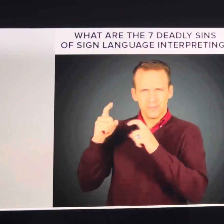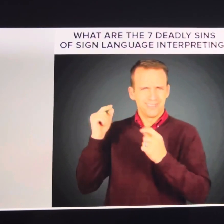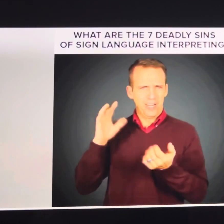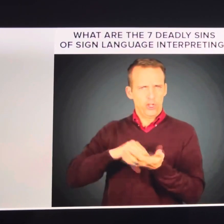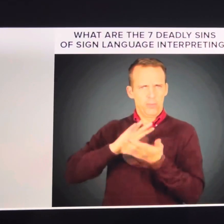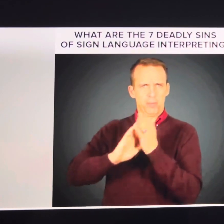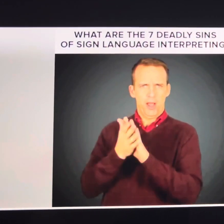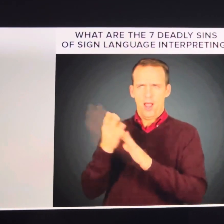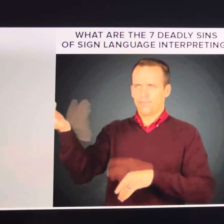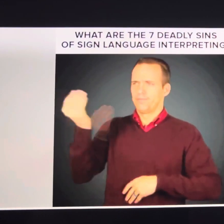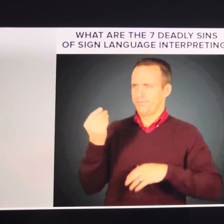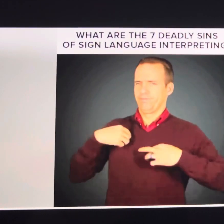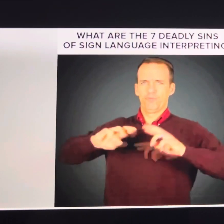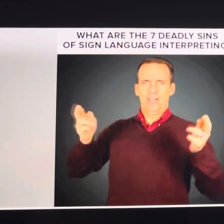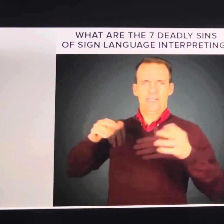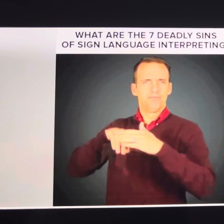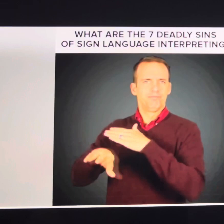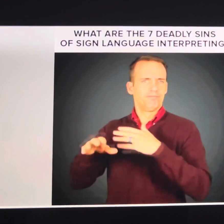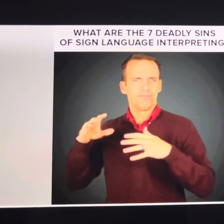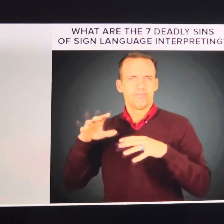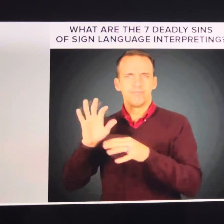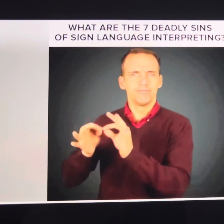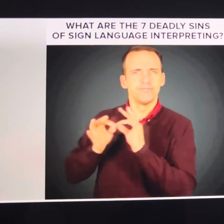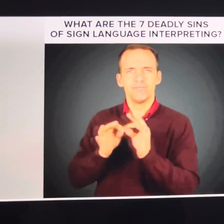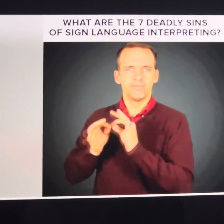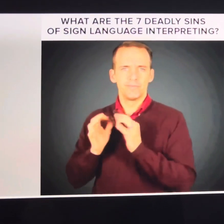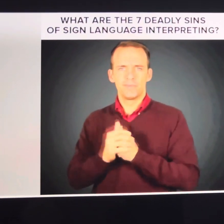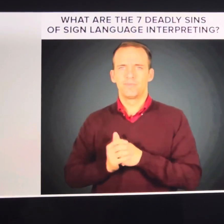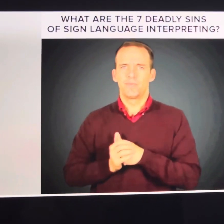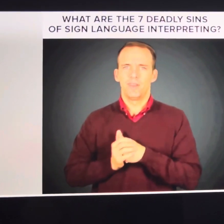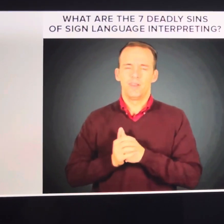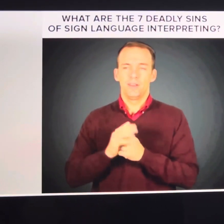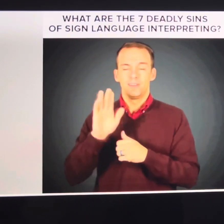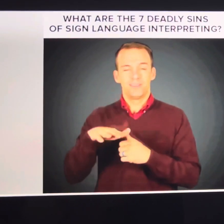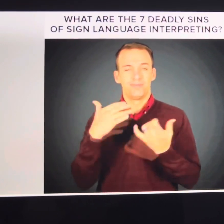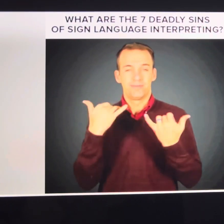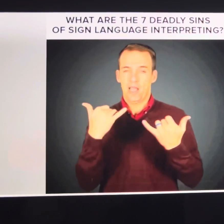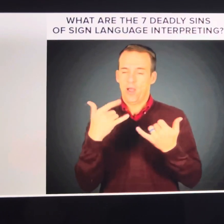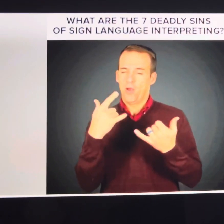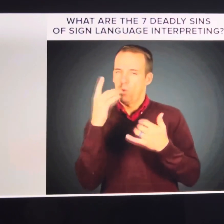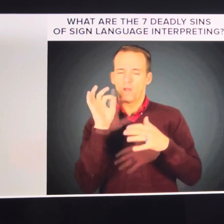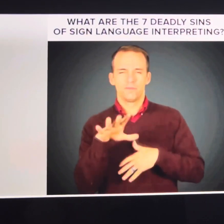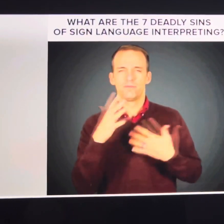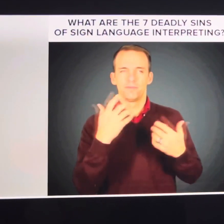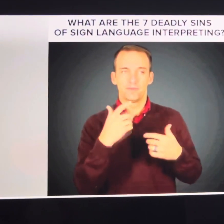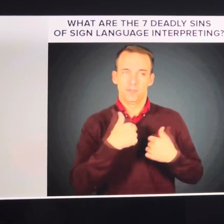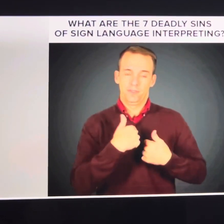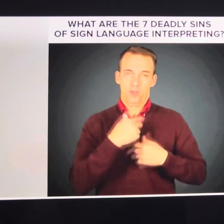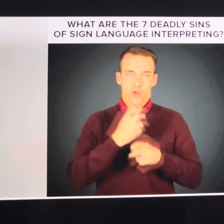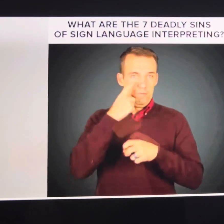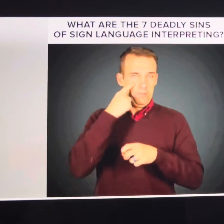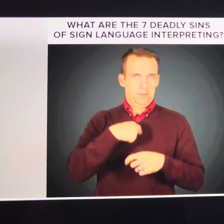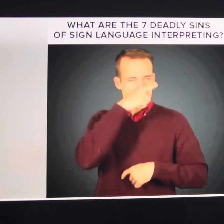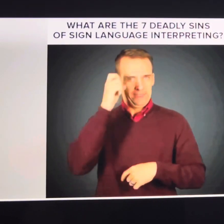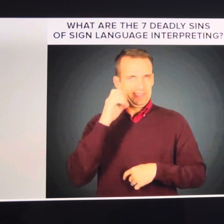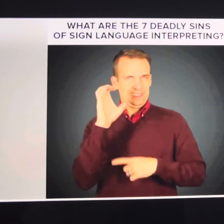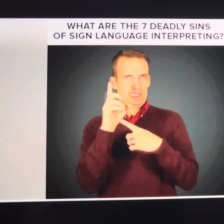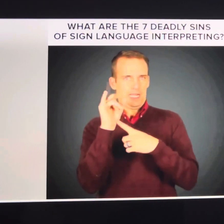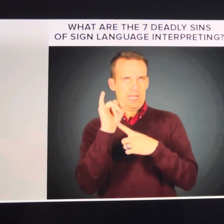hours, ask questions, and you'll be ready to interpret the assignment.